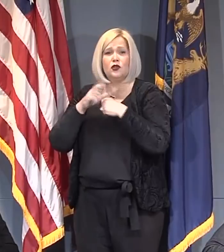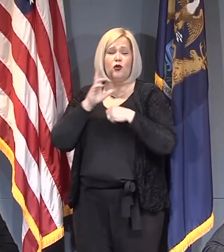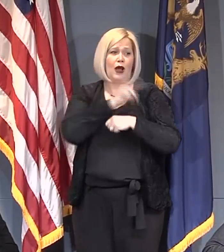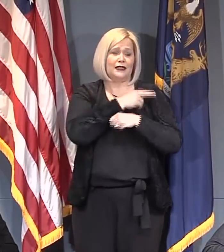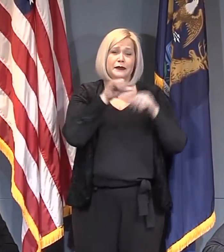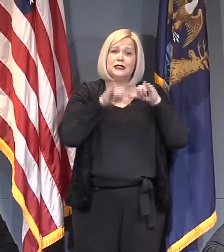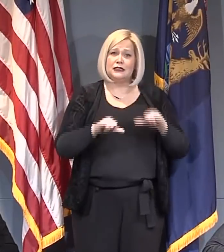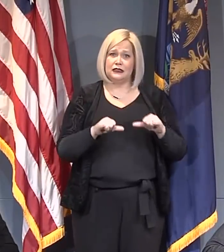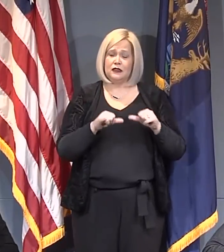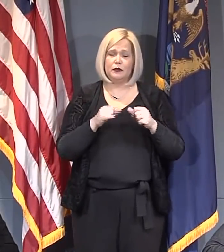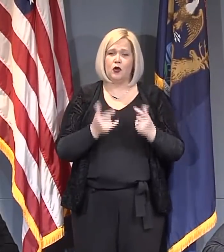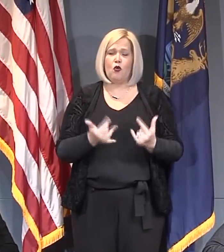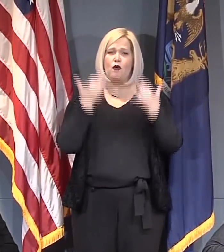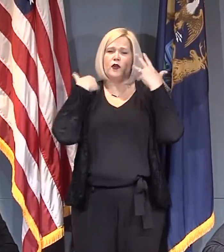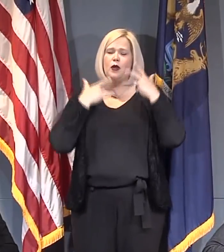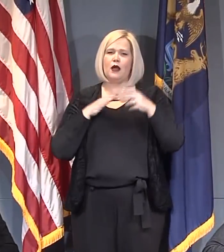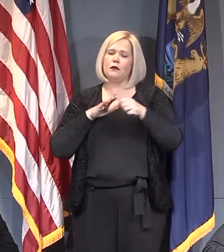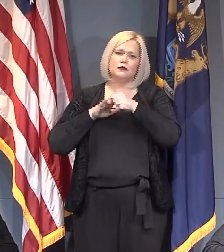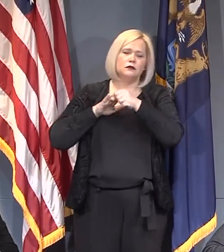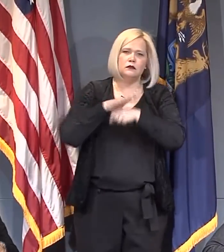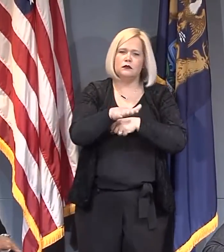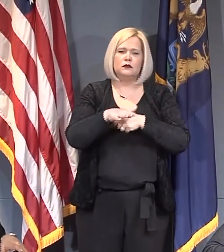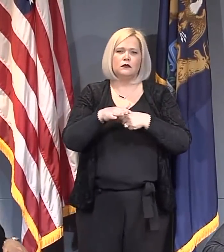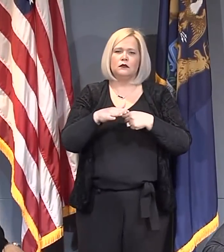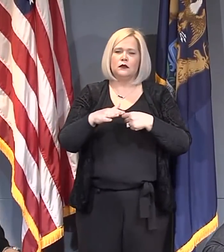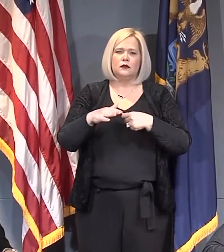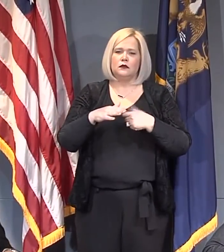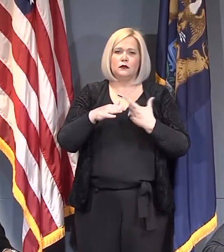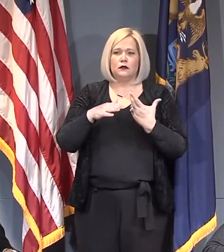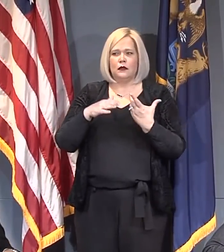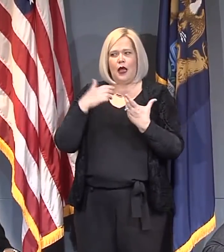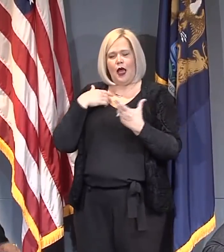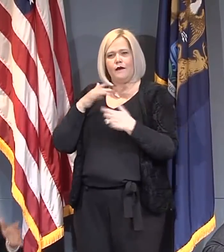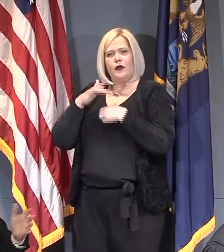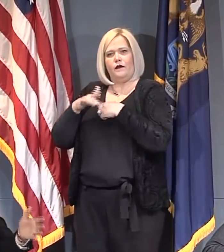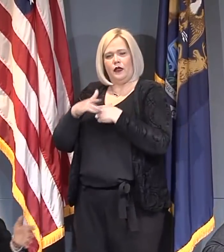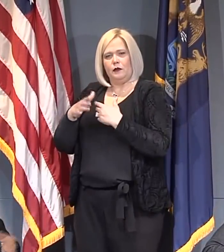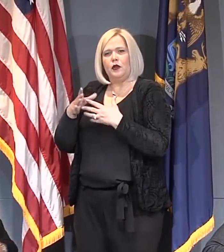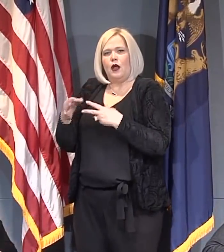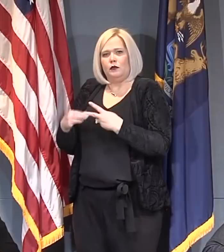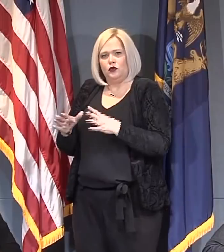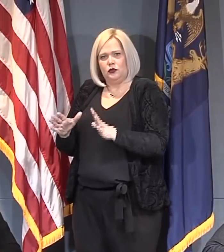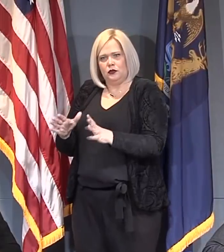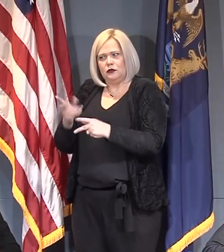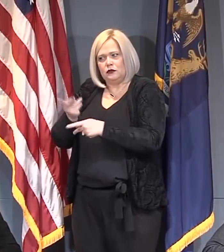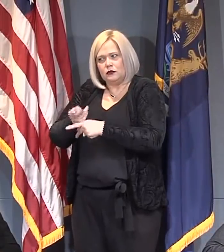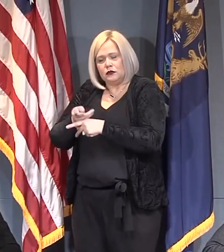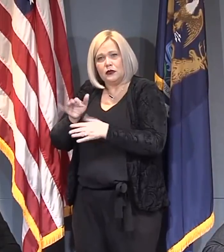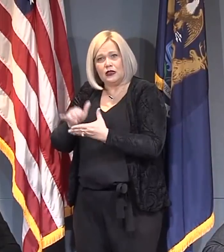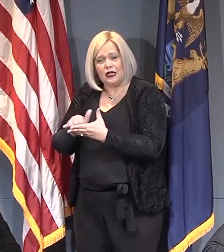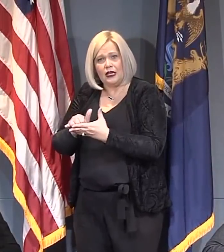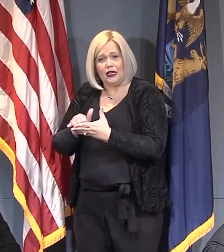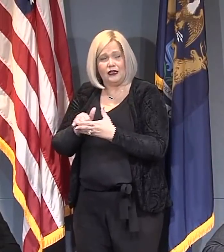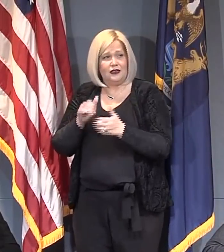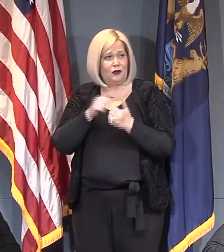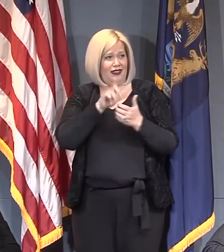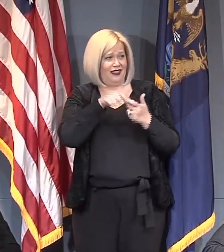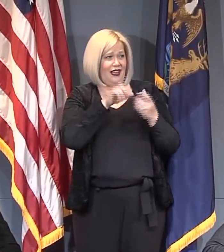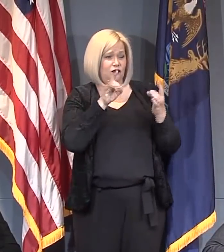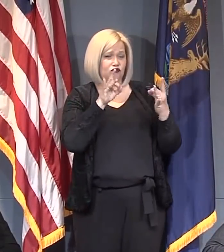have got the backup that they need. With regard to the specific situation that you described,